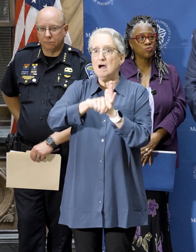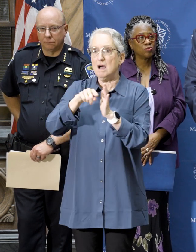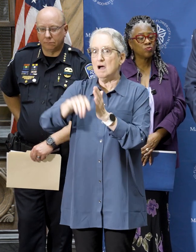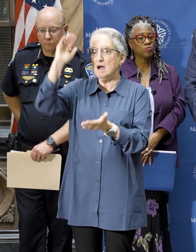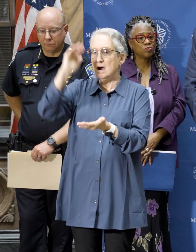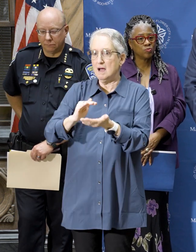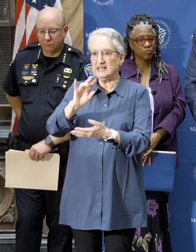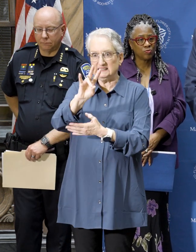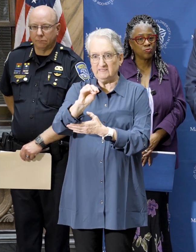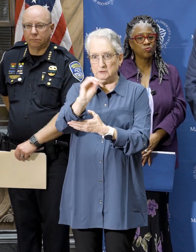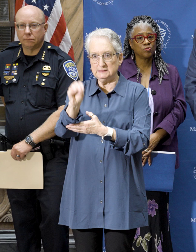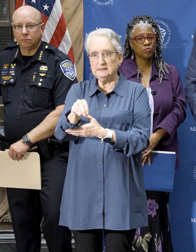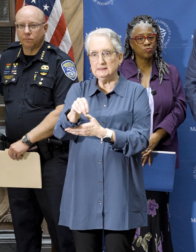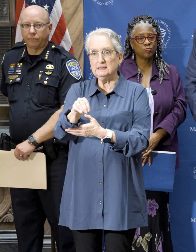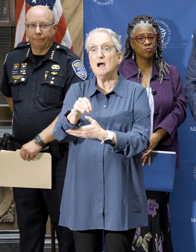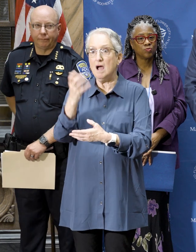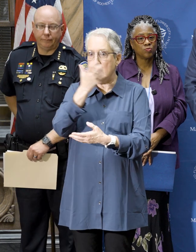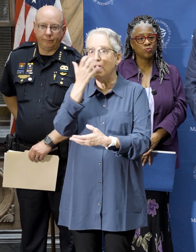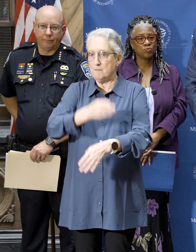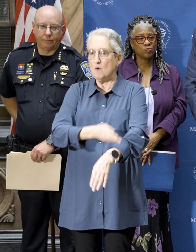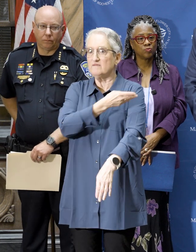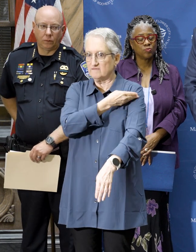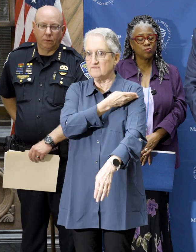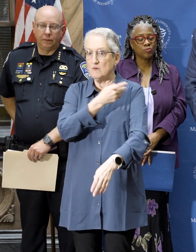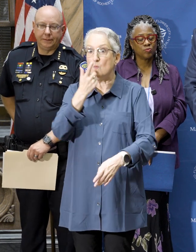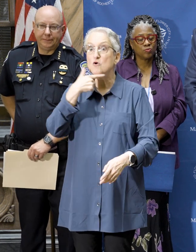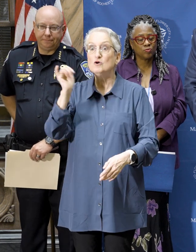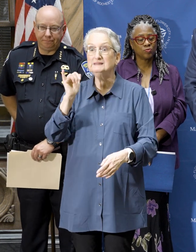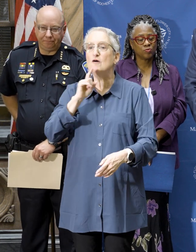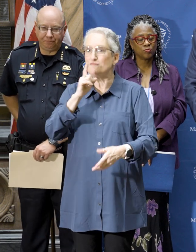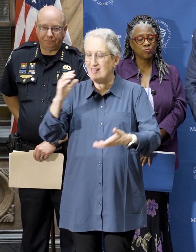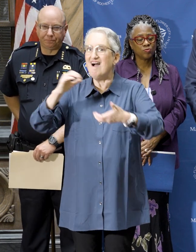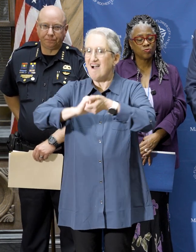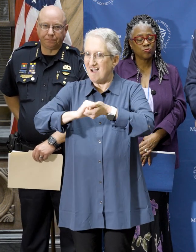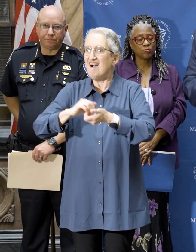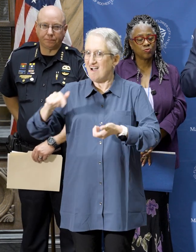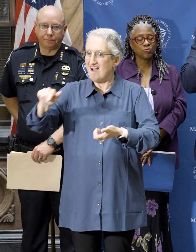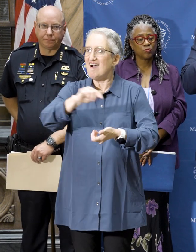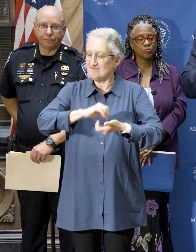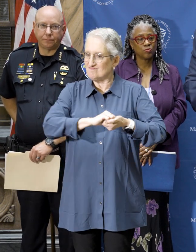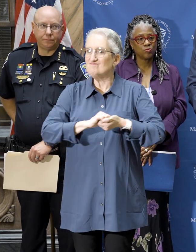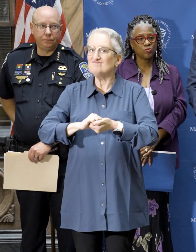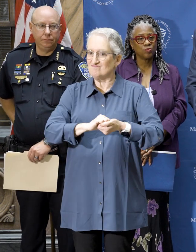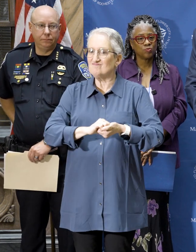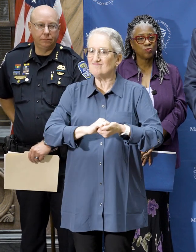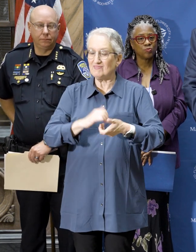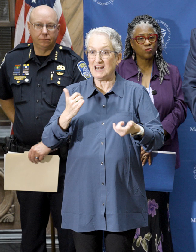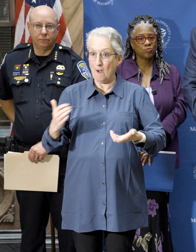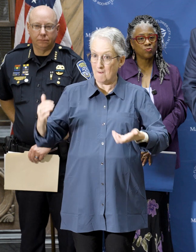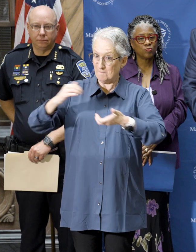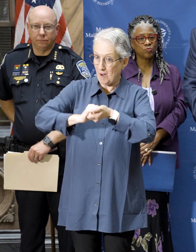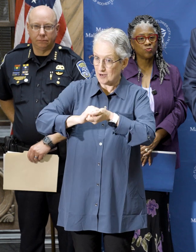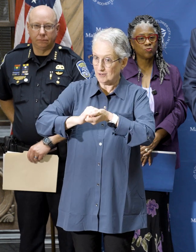That's real progress, but that's also what it looks like when we work together. Speaking of working together in partnerships, I'm also excited to announce that we have 12